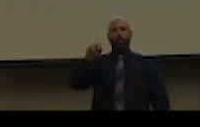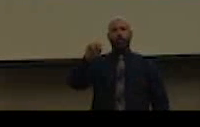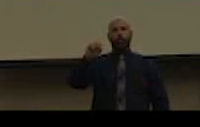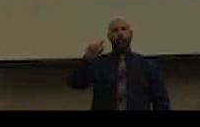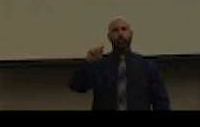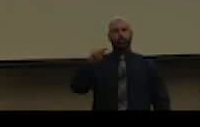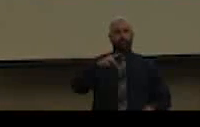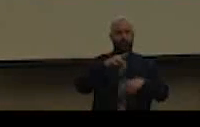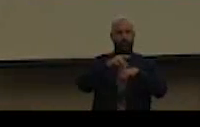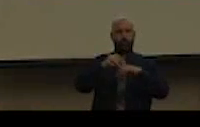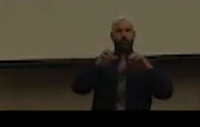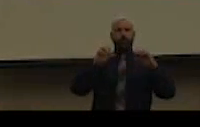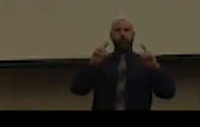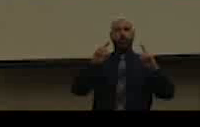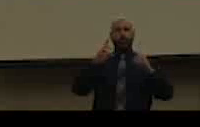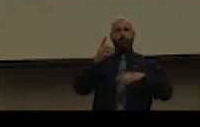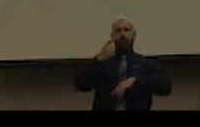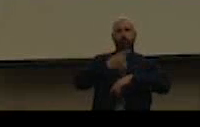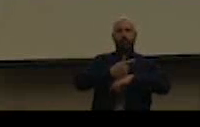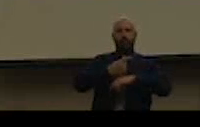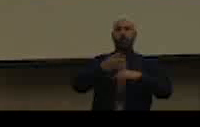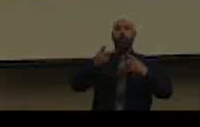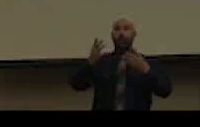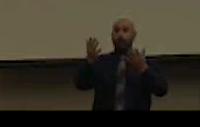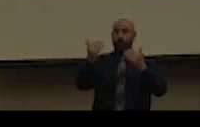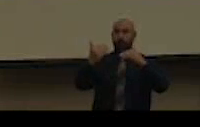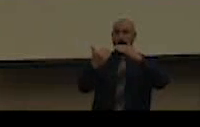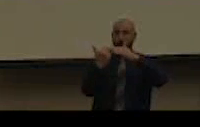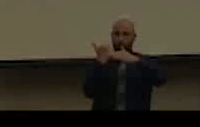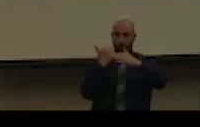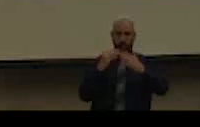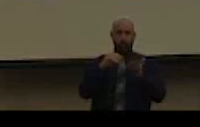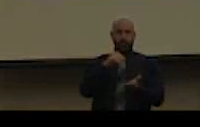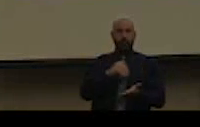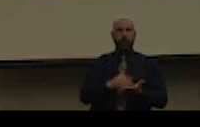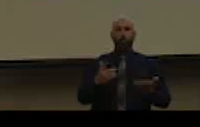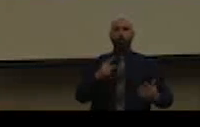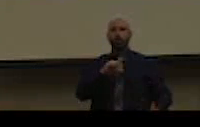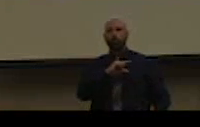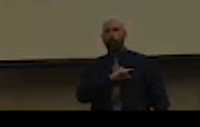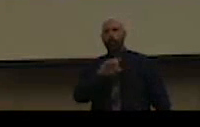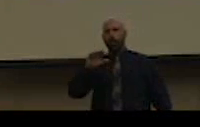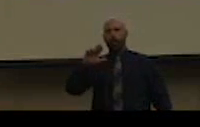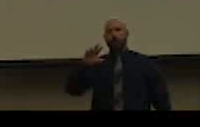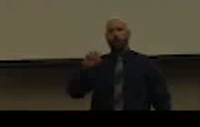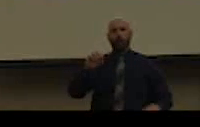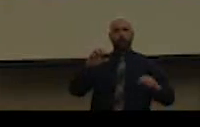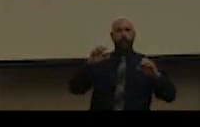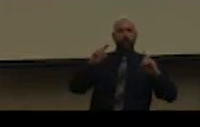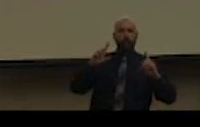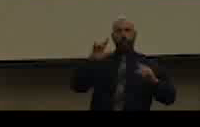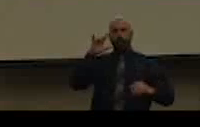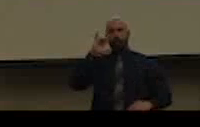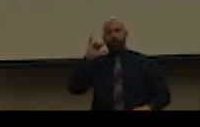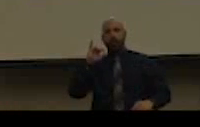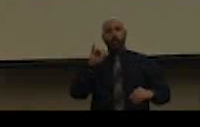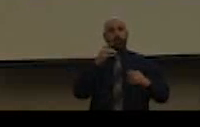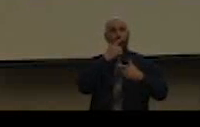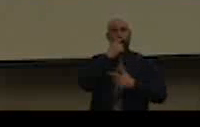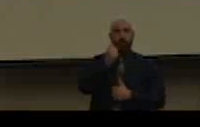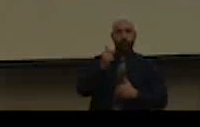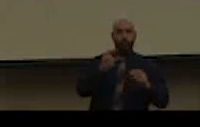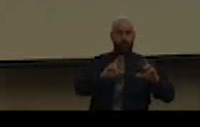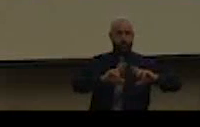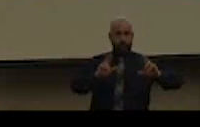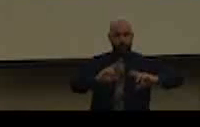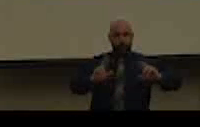see what it looks like. What does quality care and education look like? And it was kind of interesting in prepping for the early ed day,